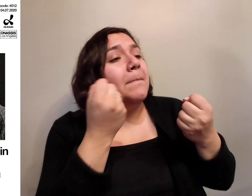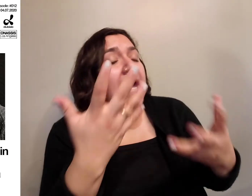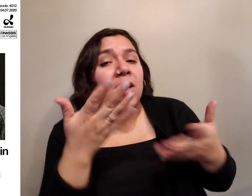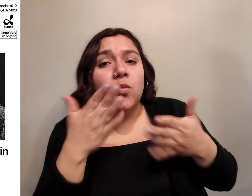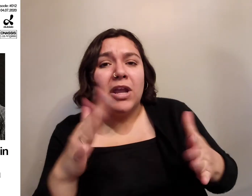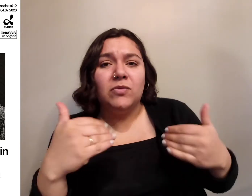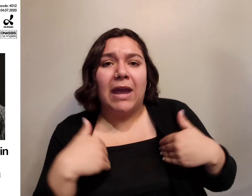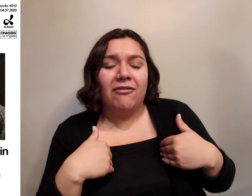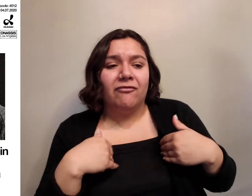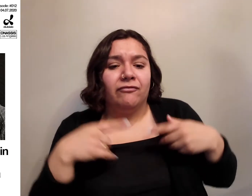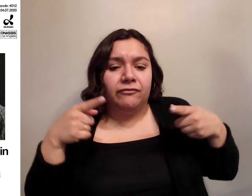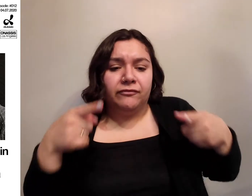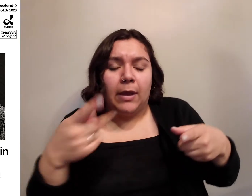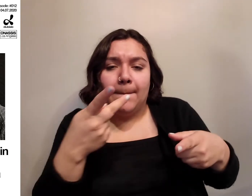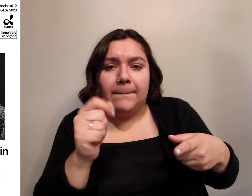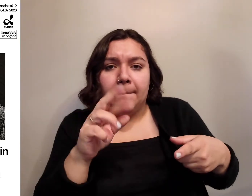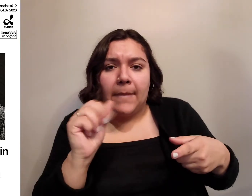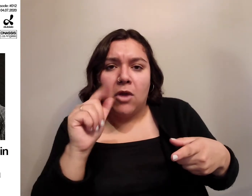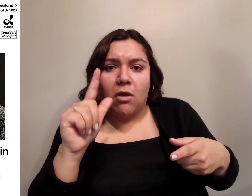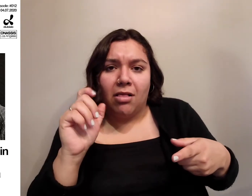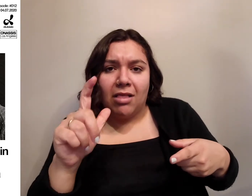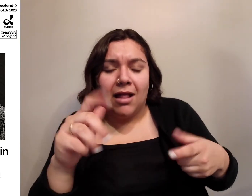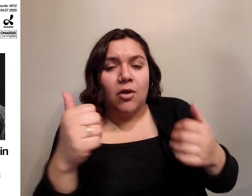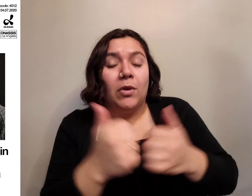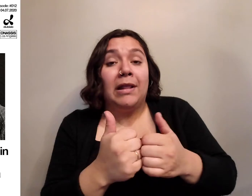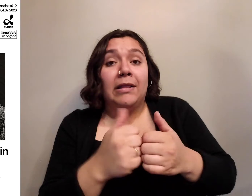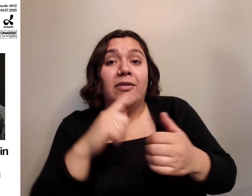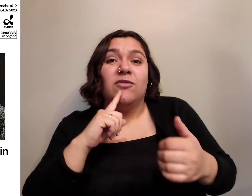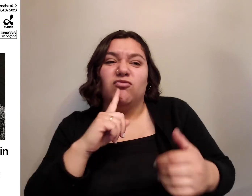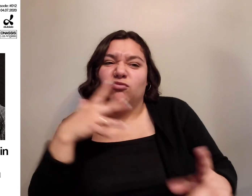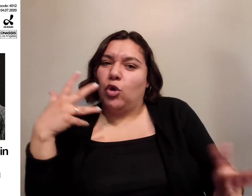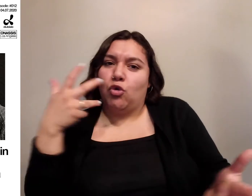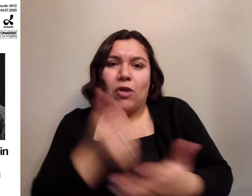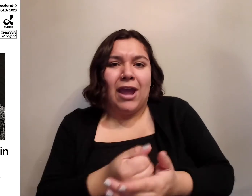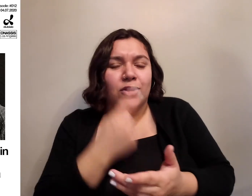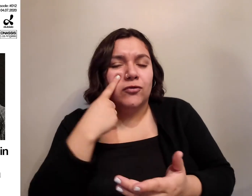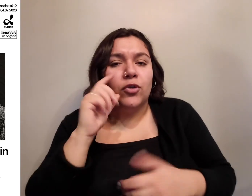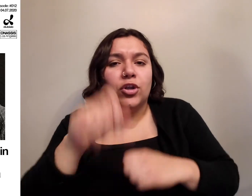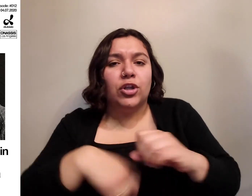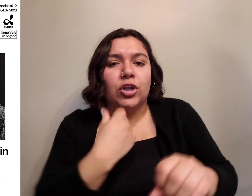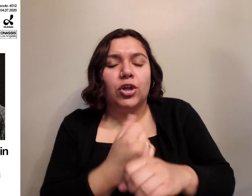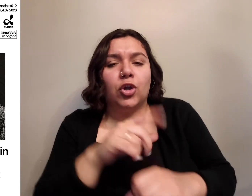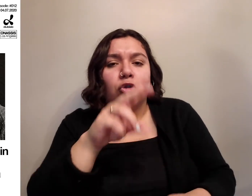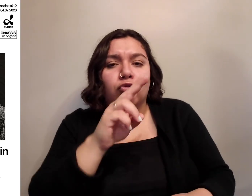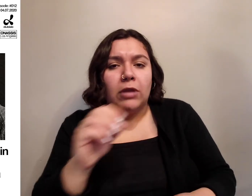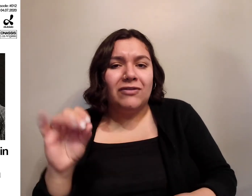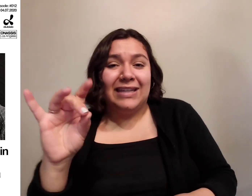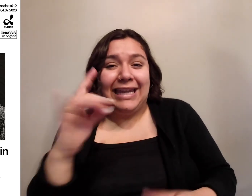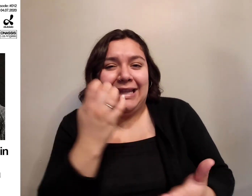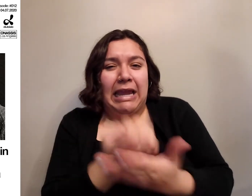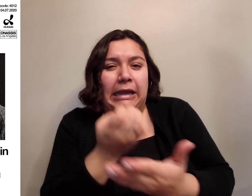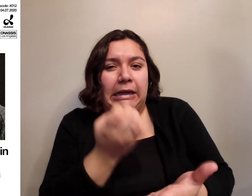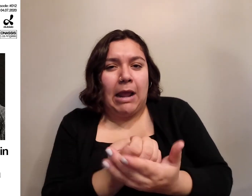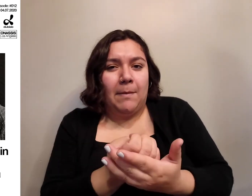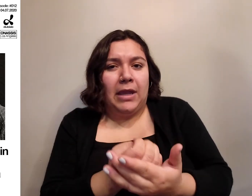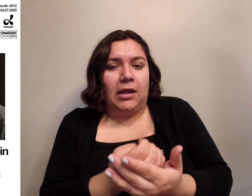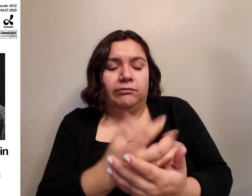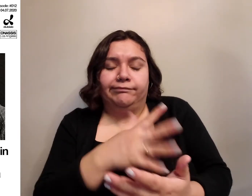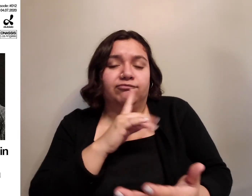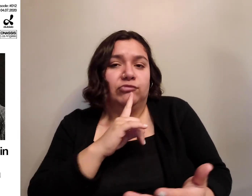such a parallel with the crash of 2008. And how did the economic crisis of